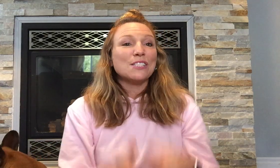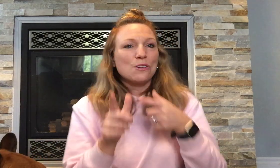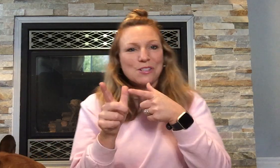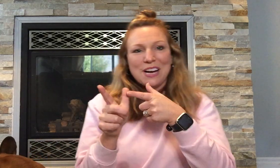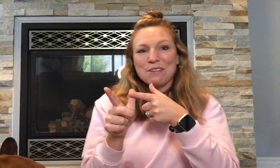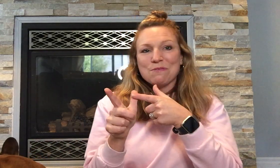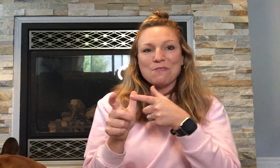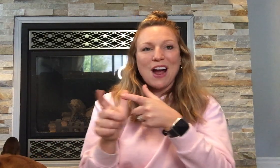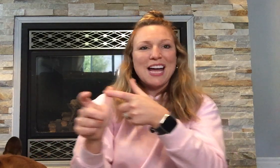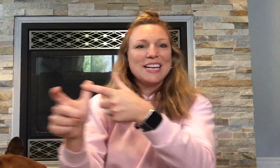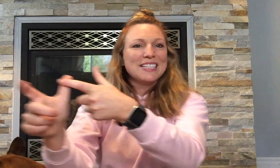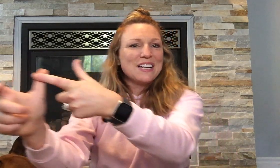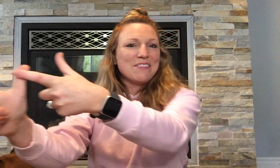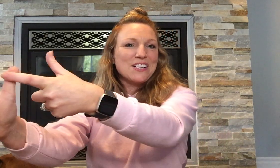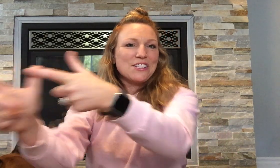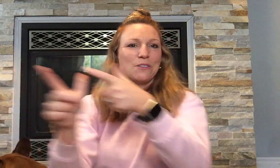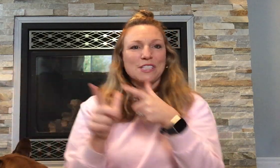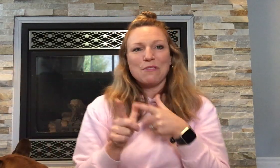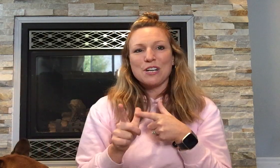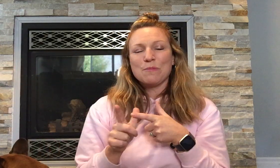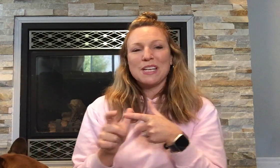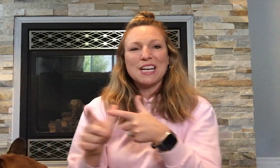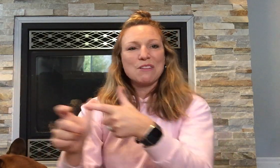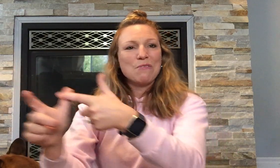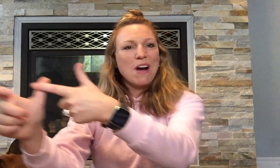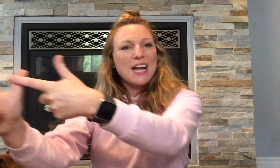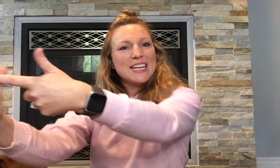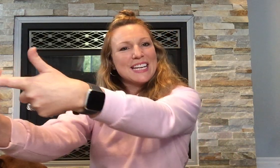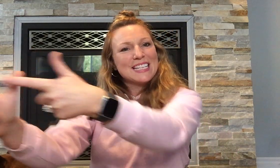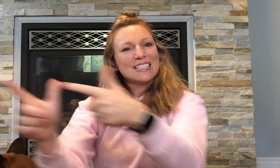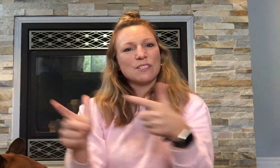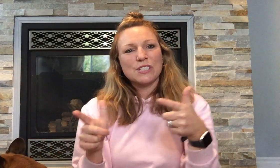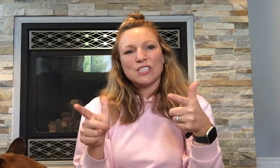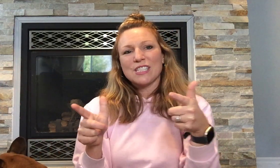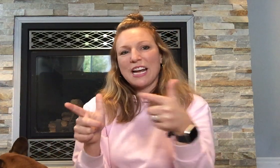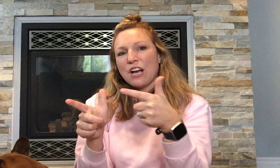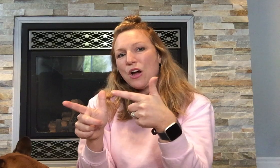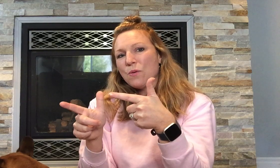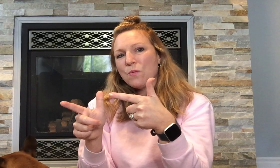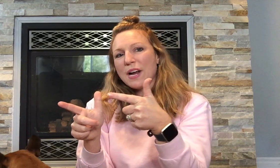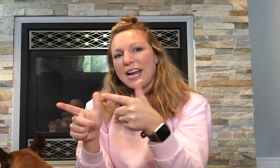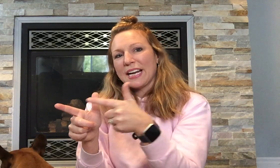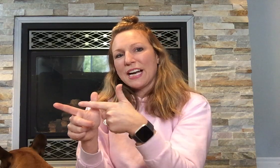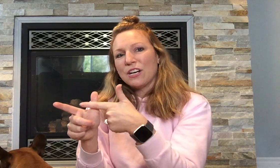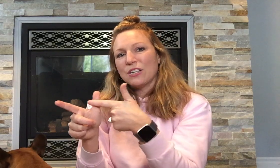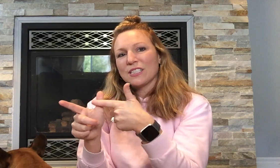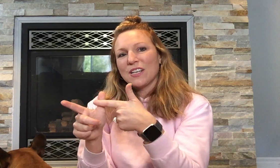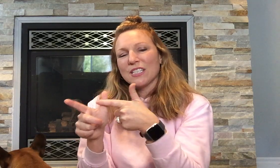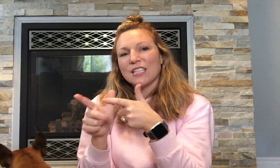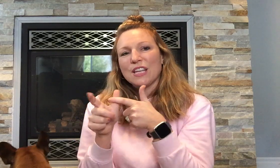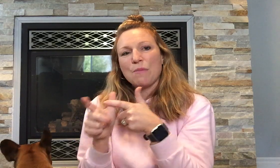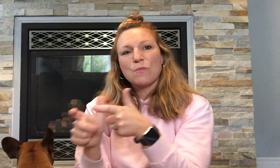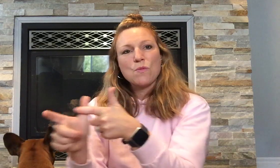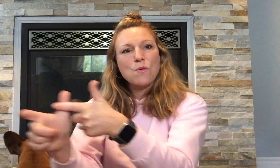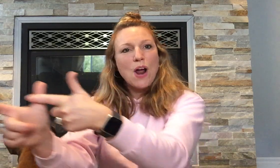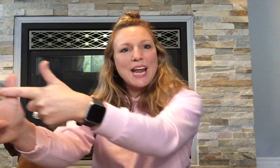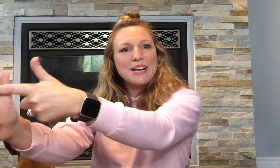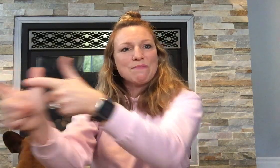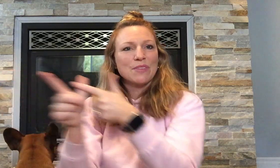So sorry, run. I forgot to show us that one at the beginning. Run. So it's just like one hand kind of hooks onto the thumb. Run.